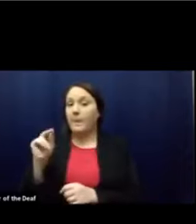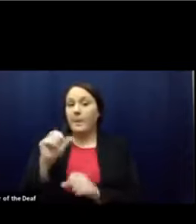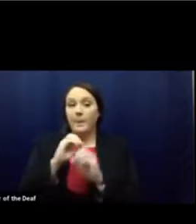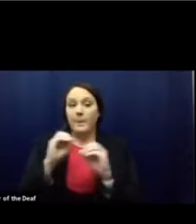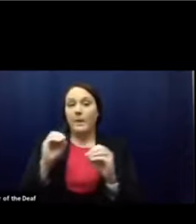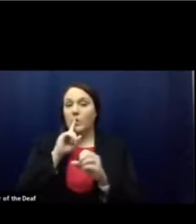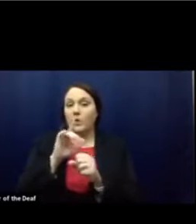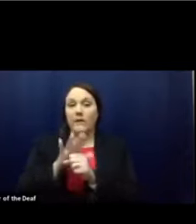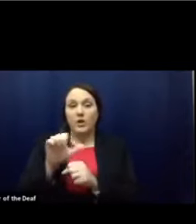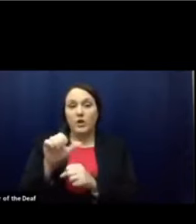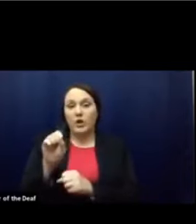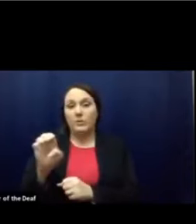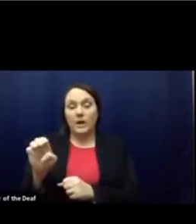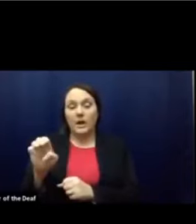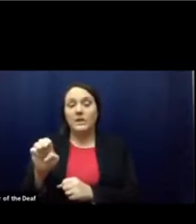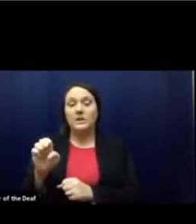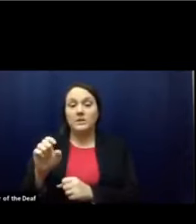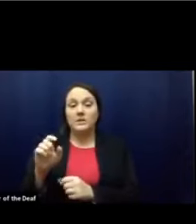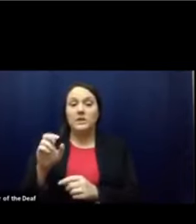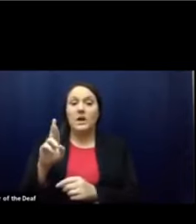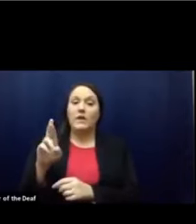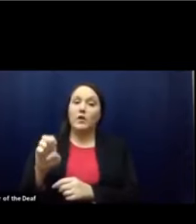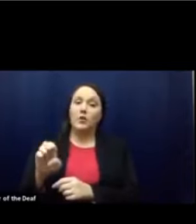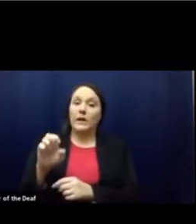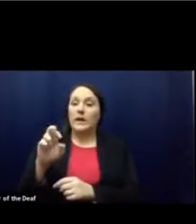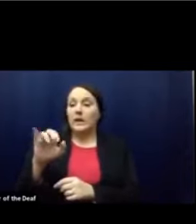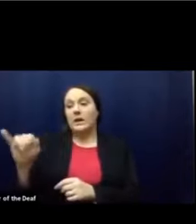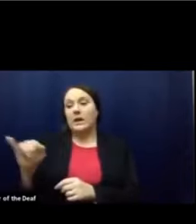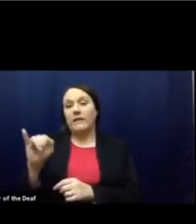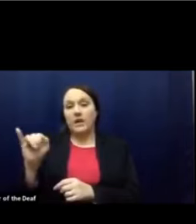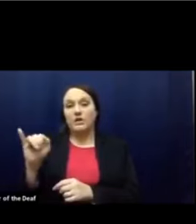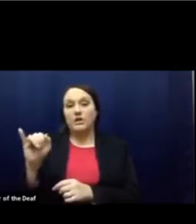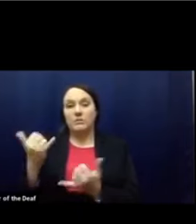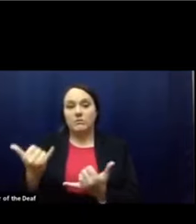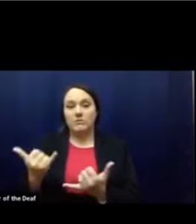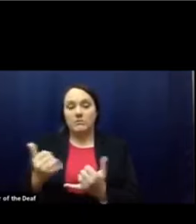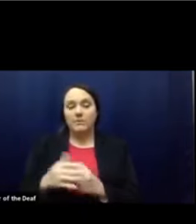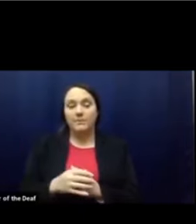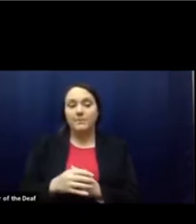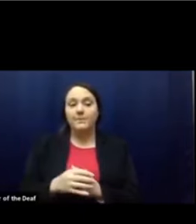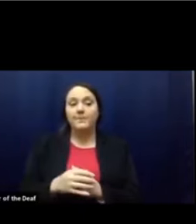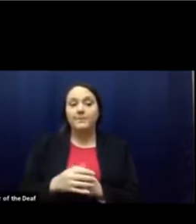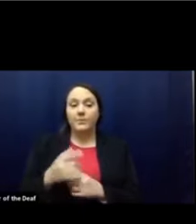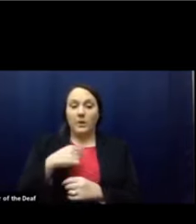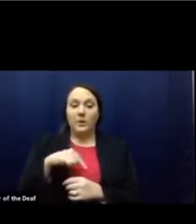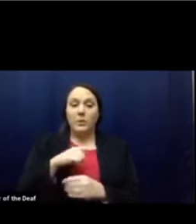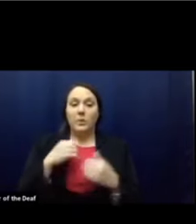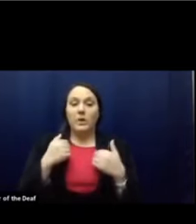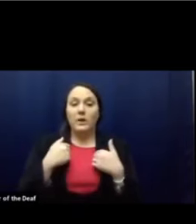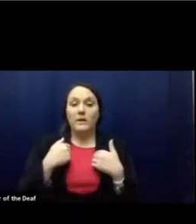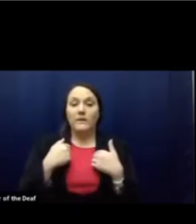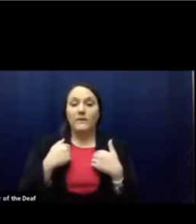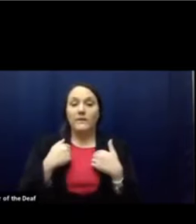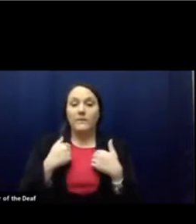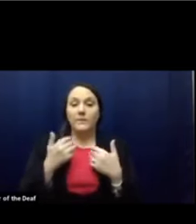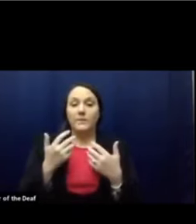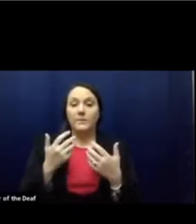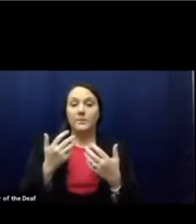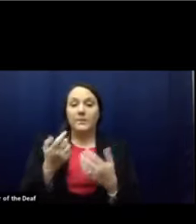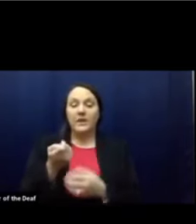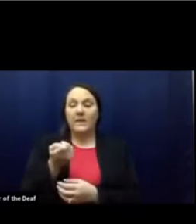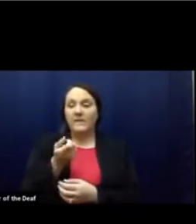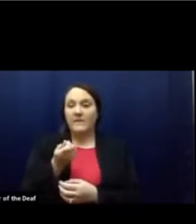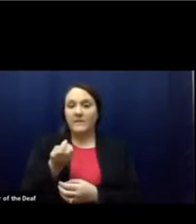confirmed cases of reinfection at this point in time. We have had a very small